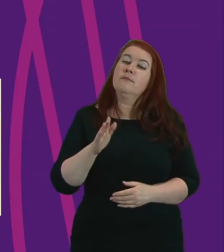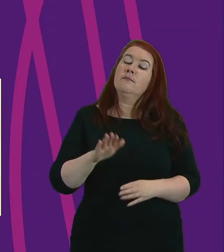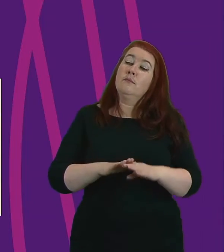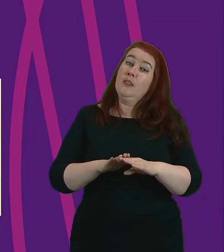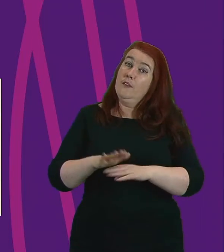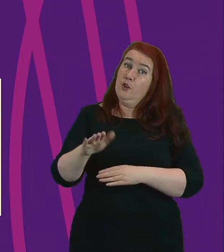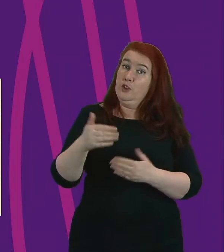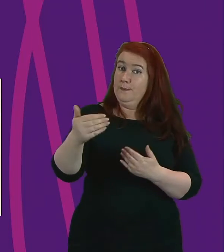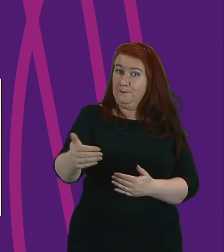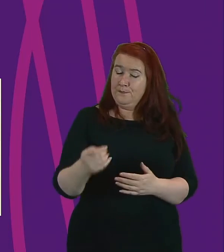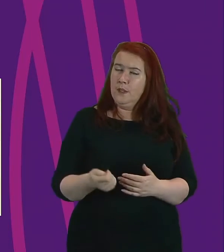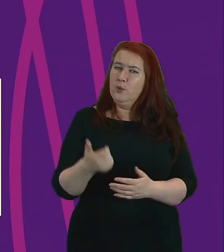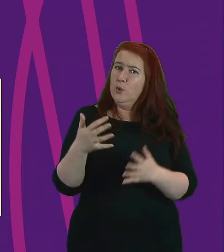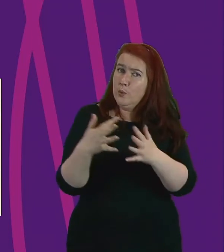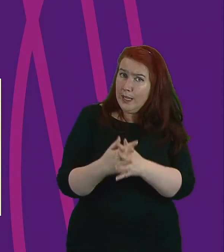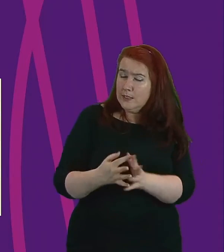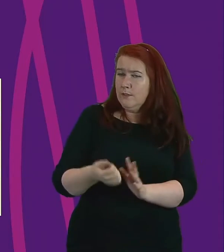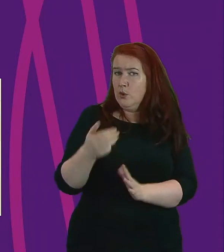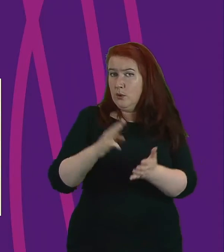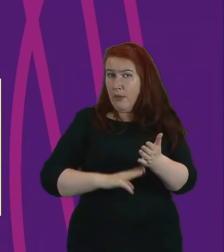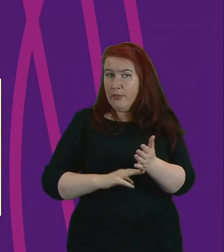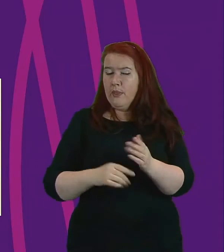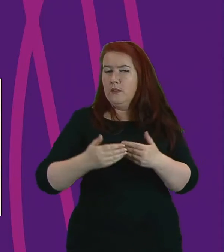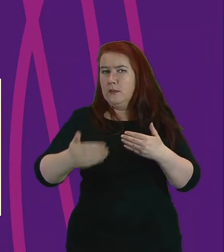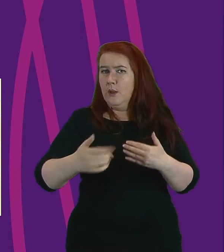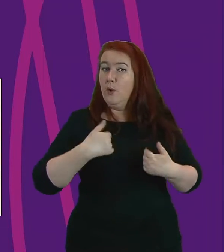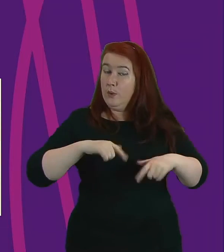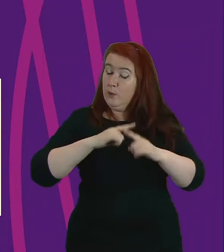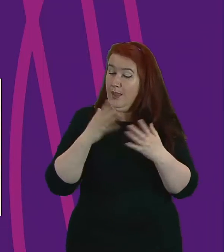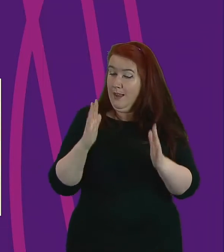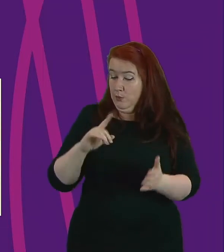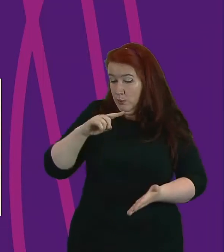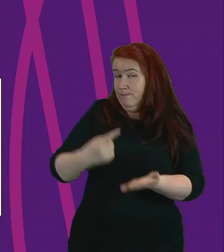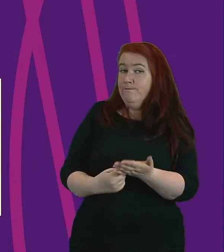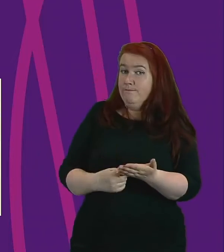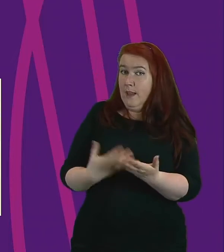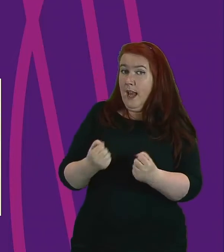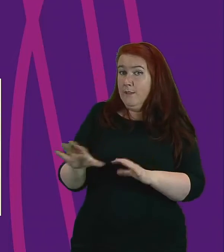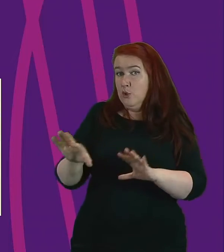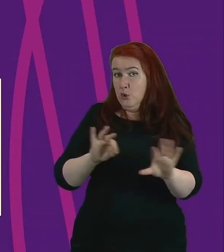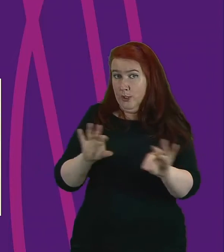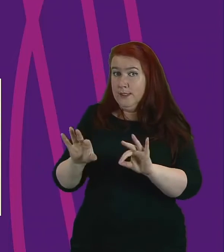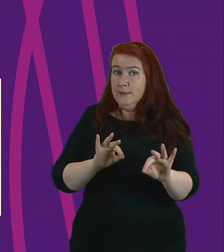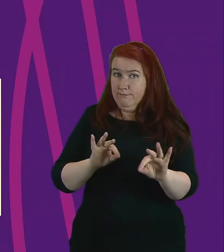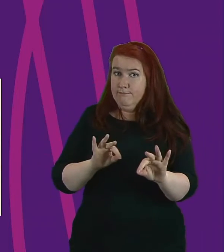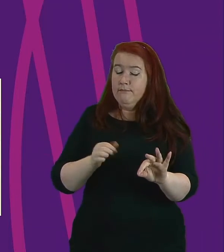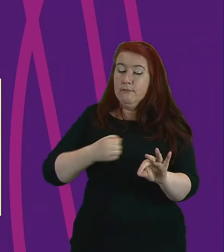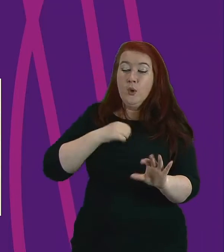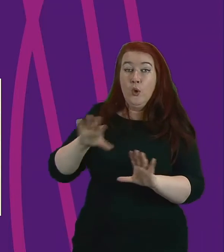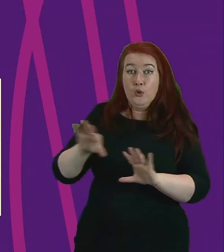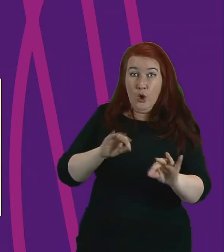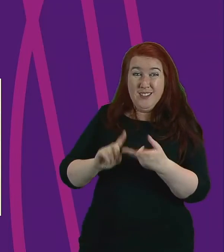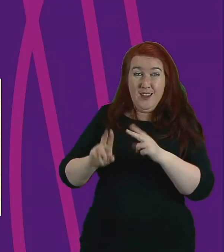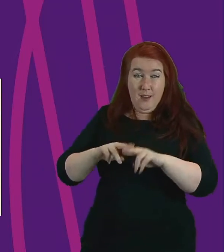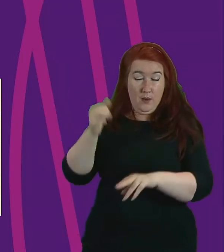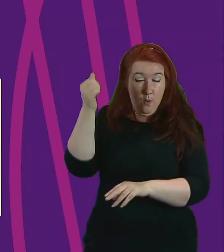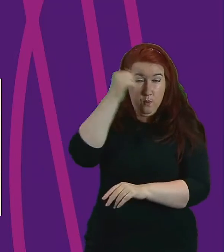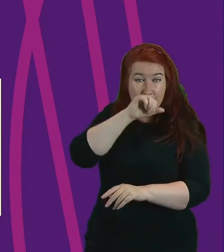few weeks and the next few months, we'll face choices that, if made wisely, will change our economy and